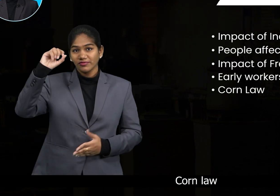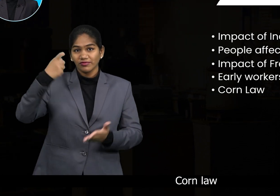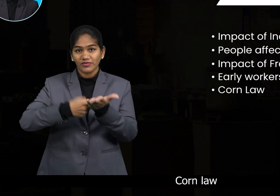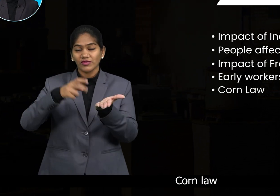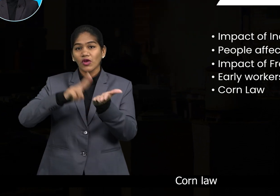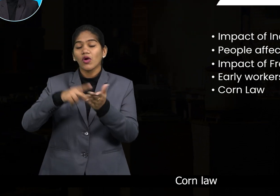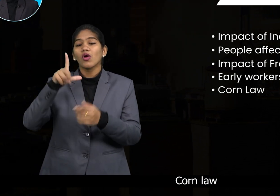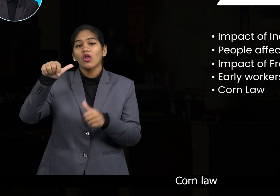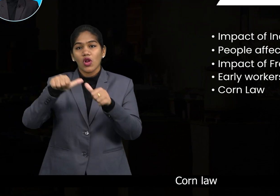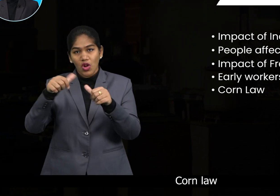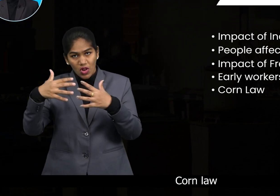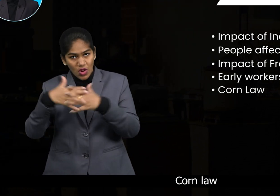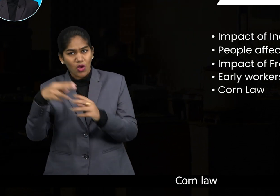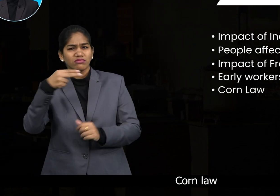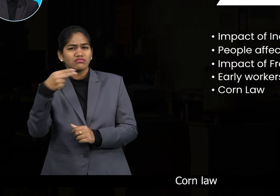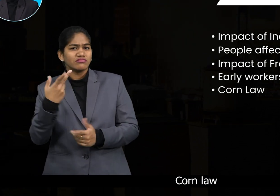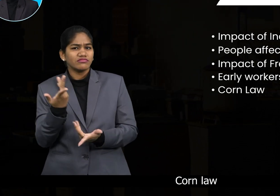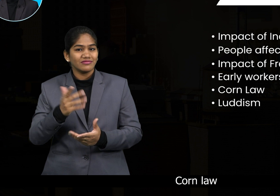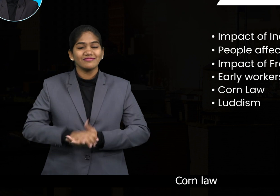Corn Law,